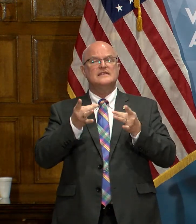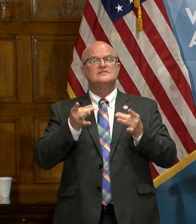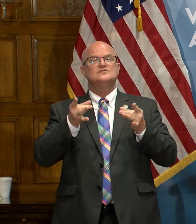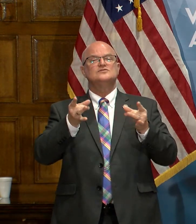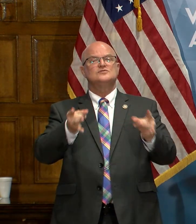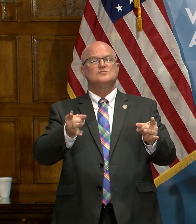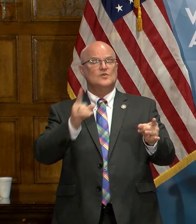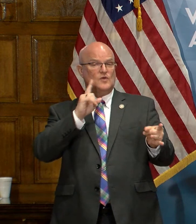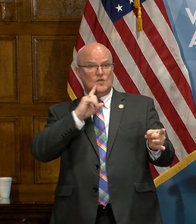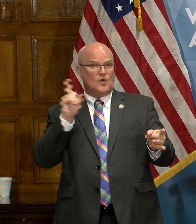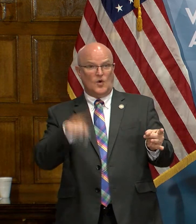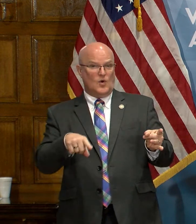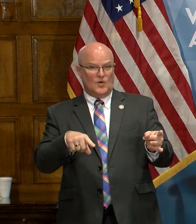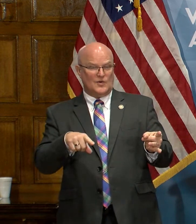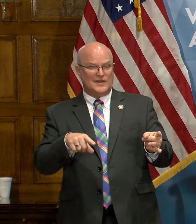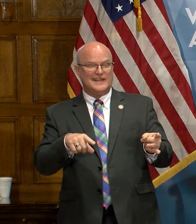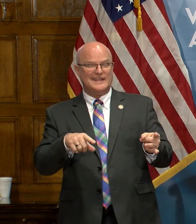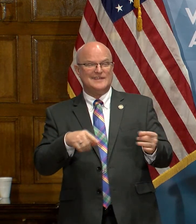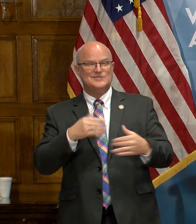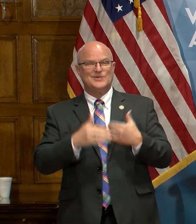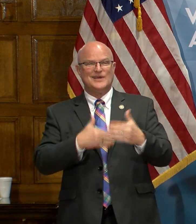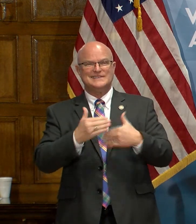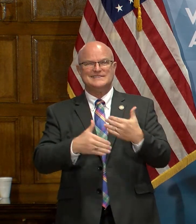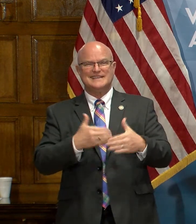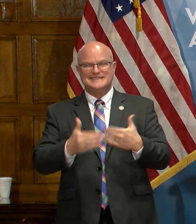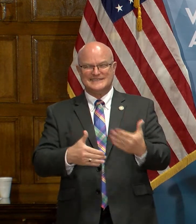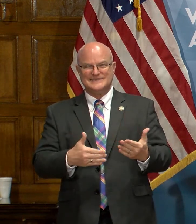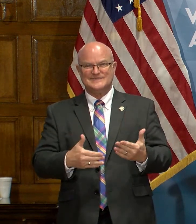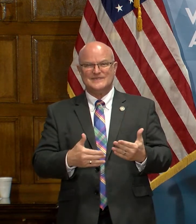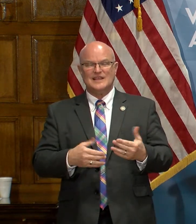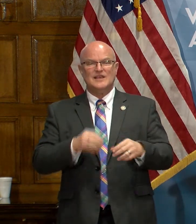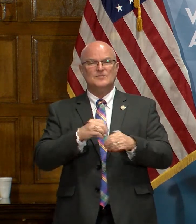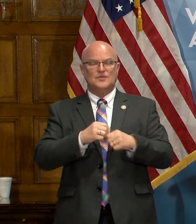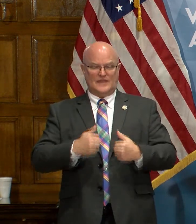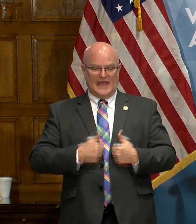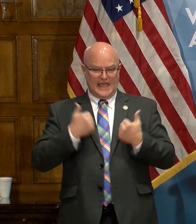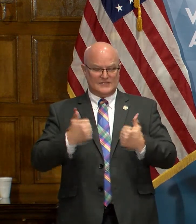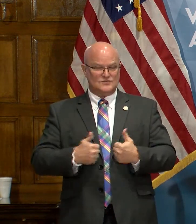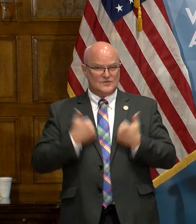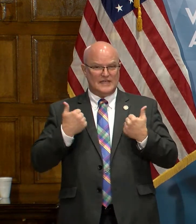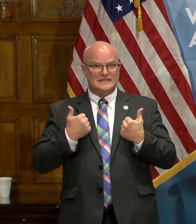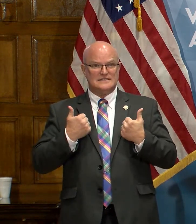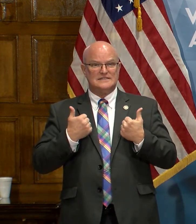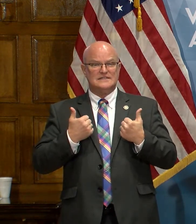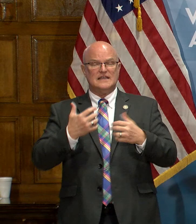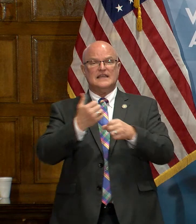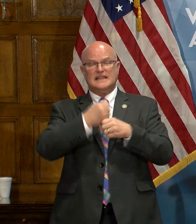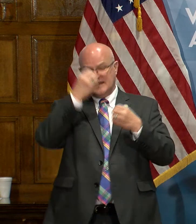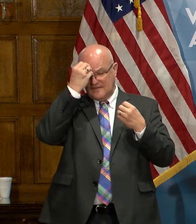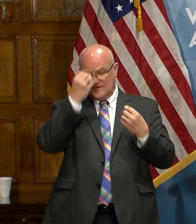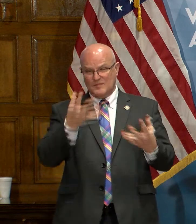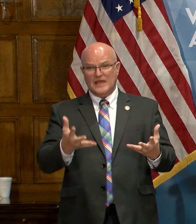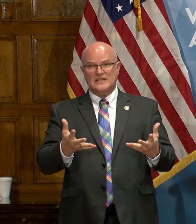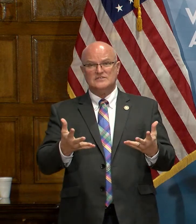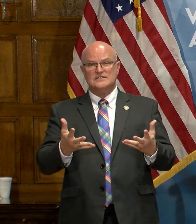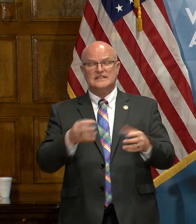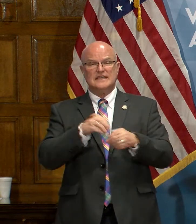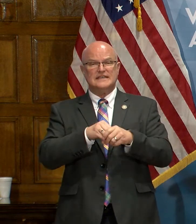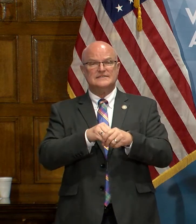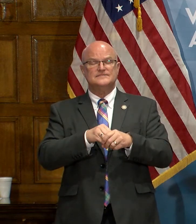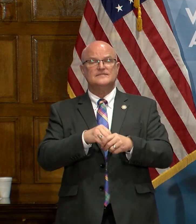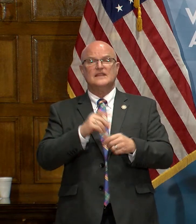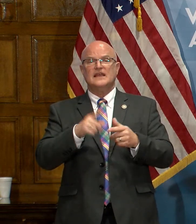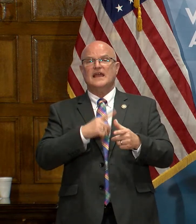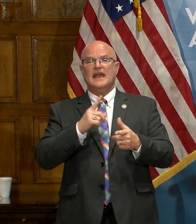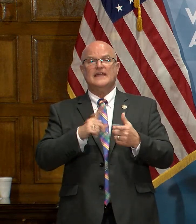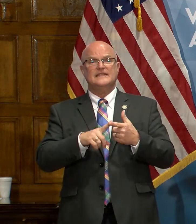smooth application process, putting in the address, getting the information in,